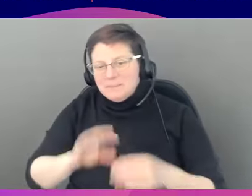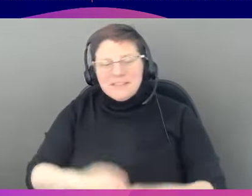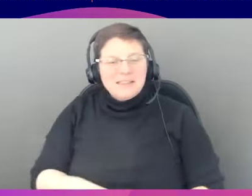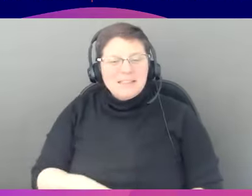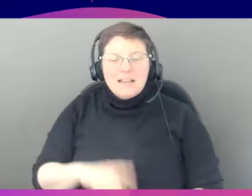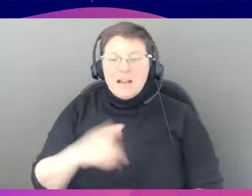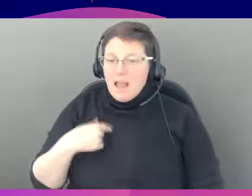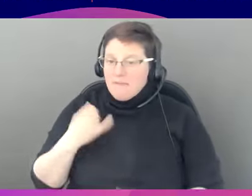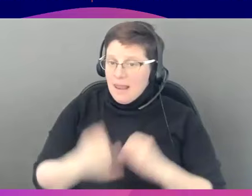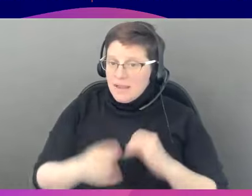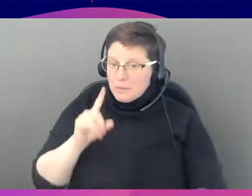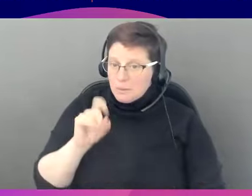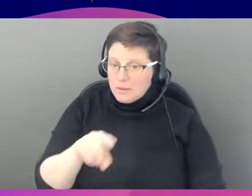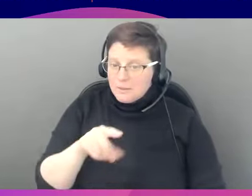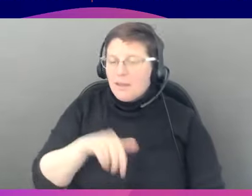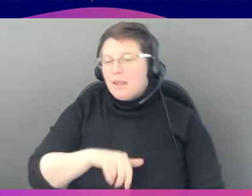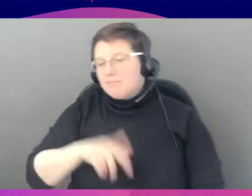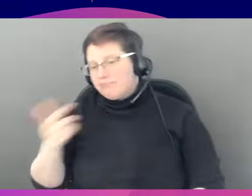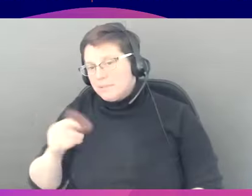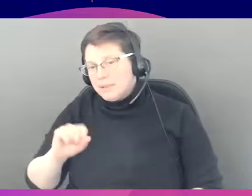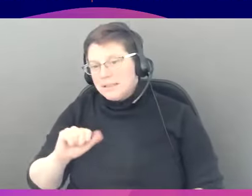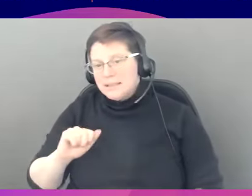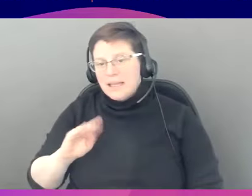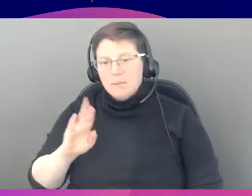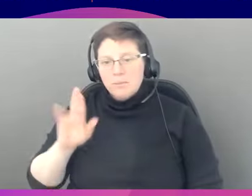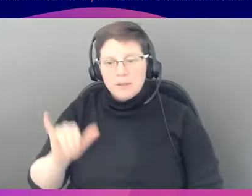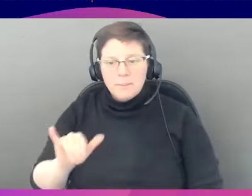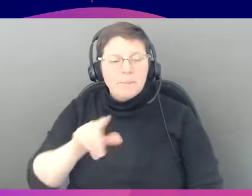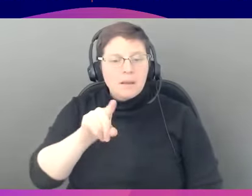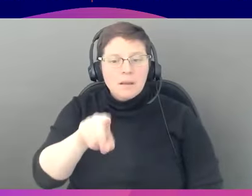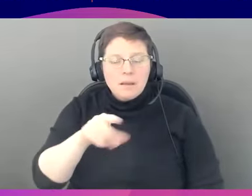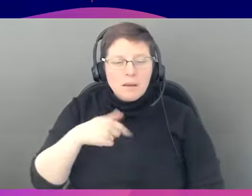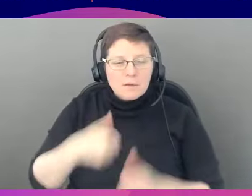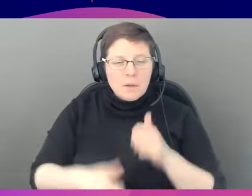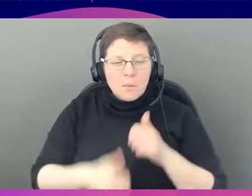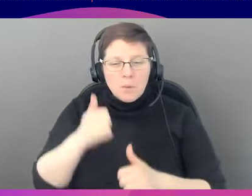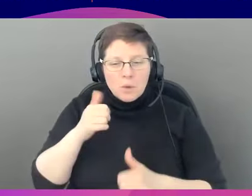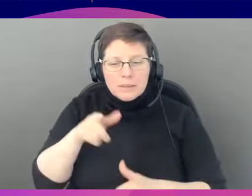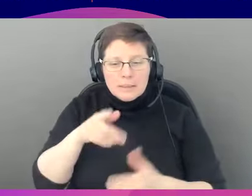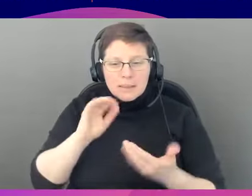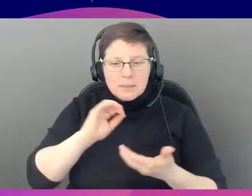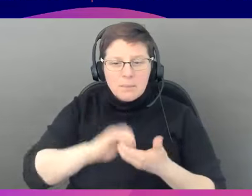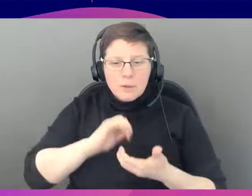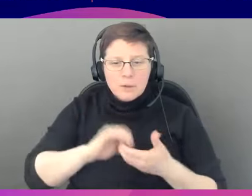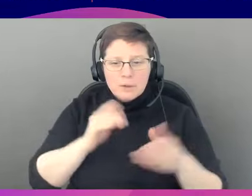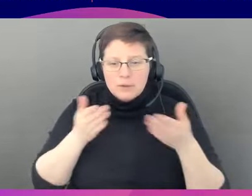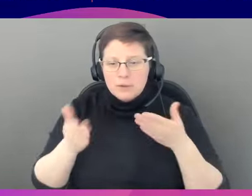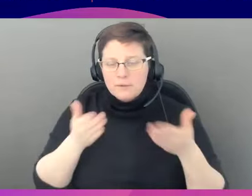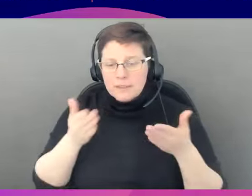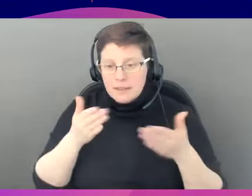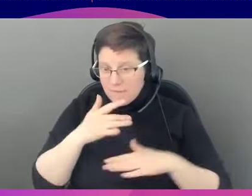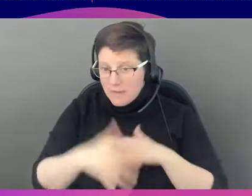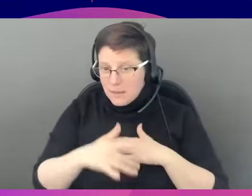Sabri. So an individual asked, are the majority of these partner services, the services that you highlighted, available